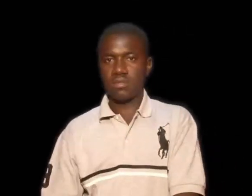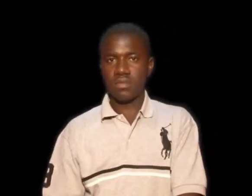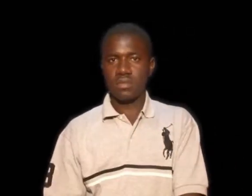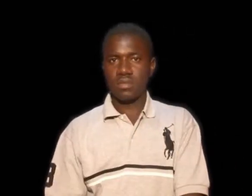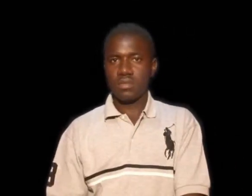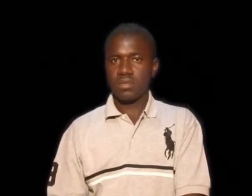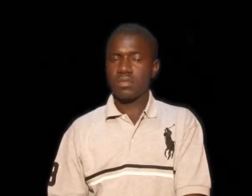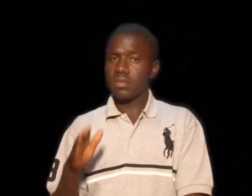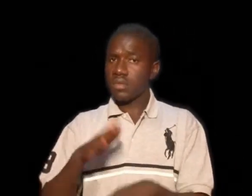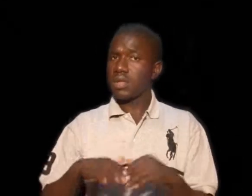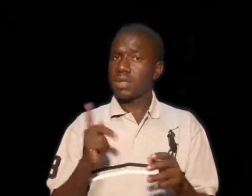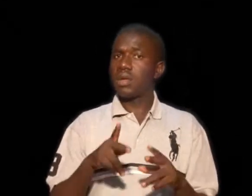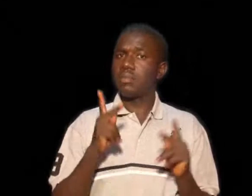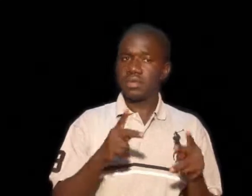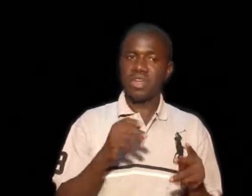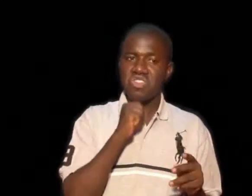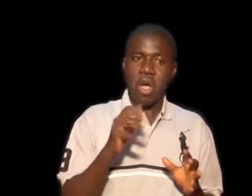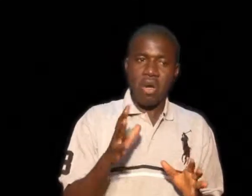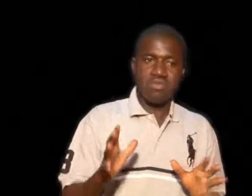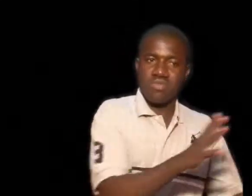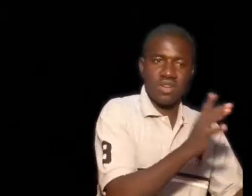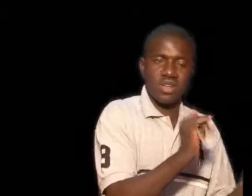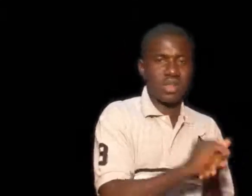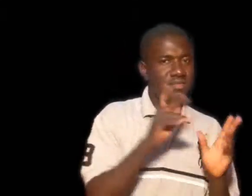(whatever is in the way) rather than the person.